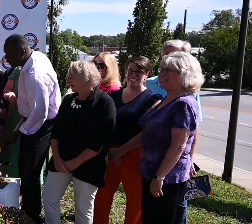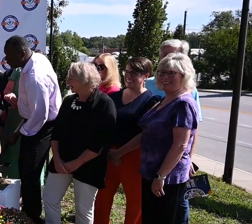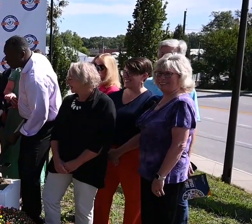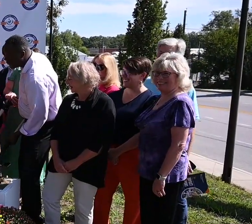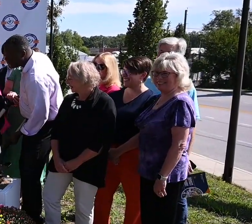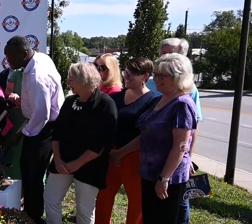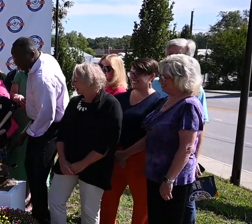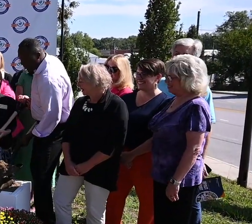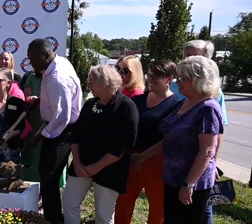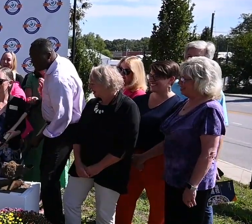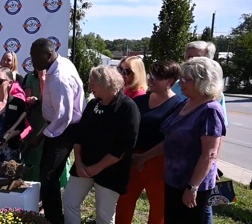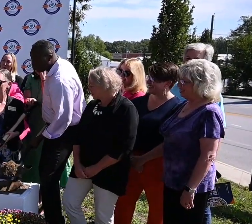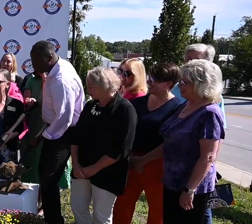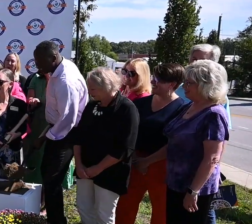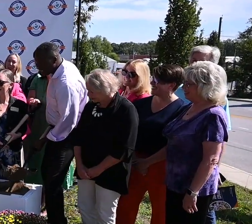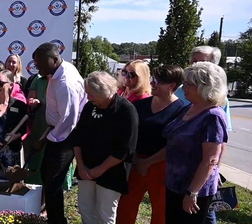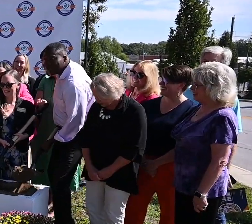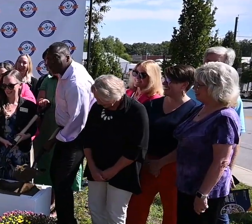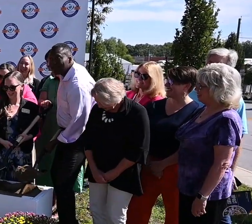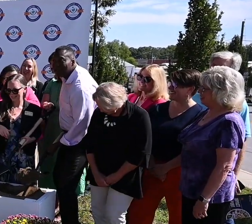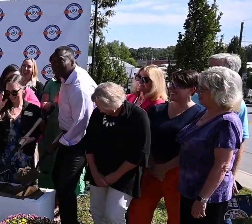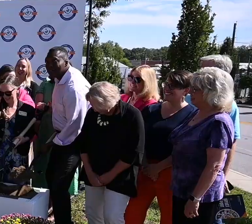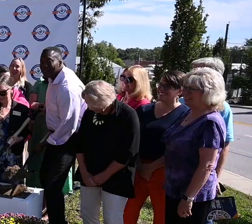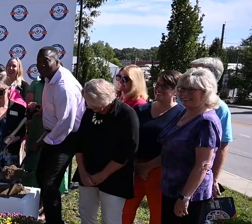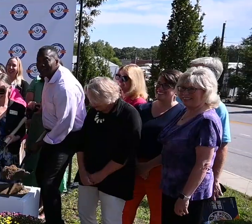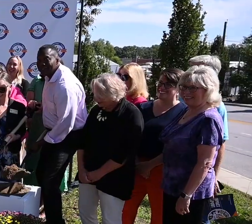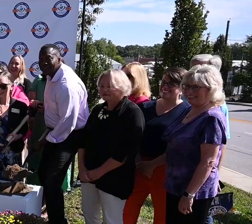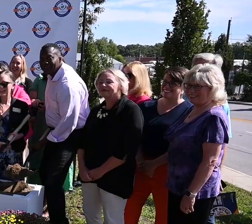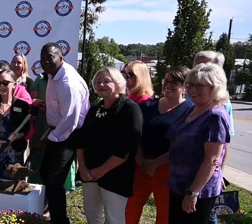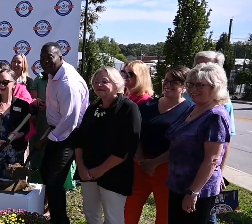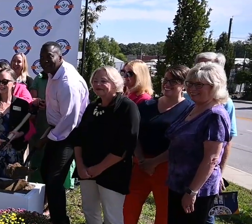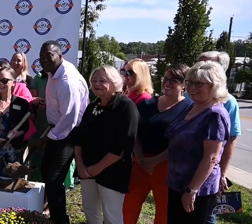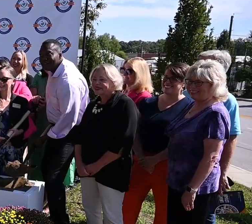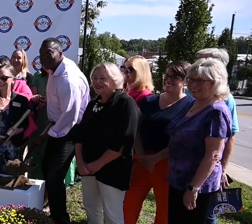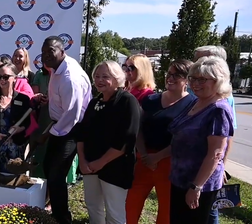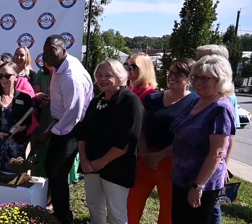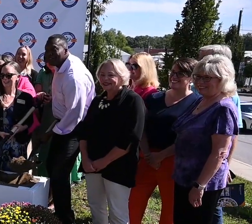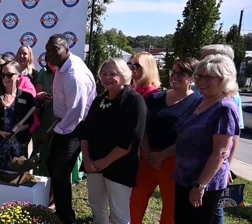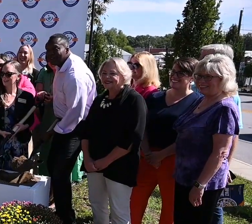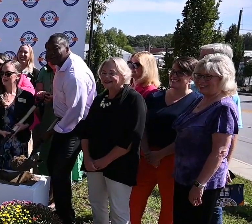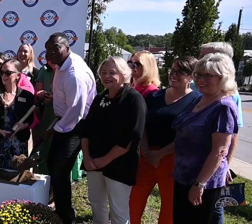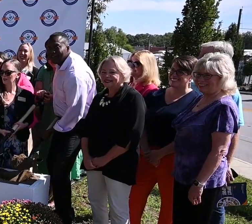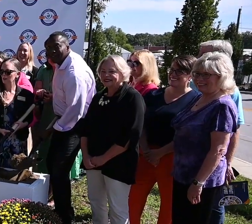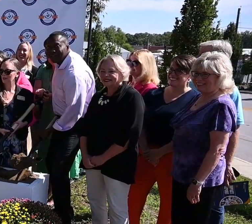gather behind our ceremonial shovels for